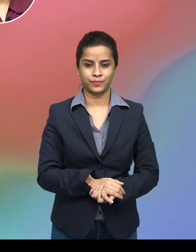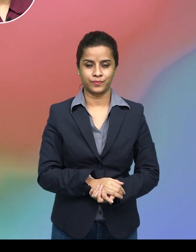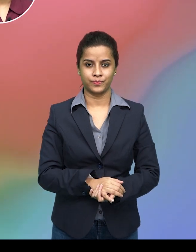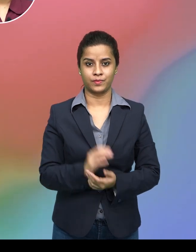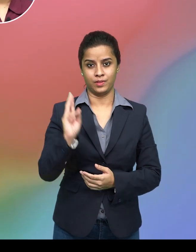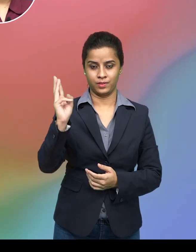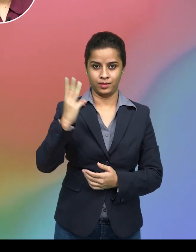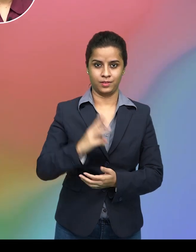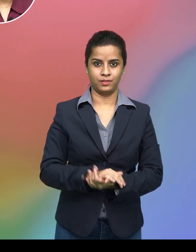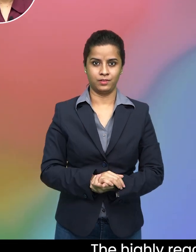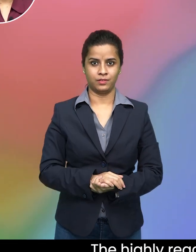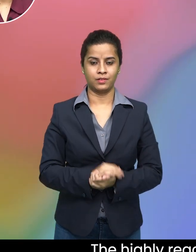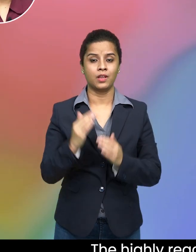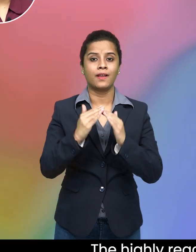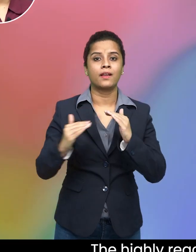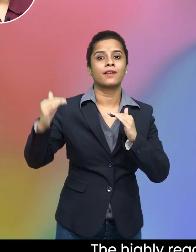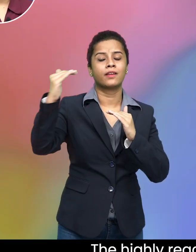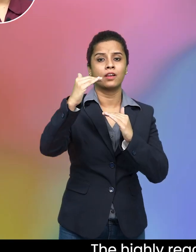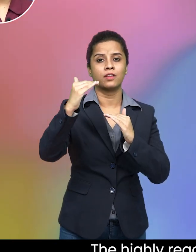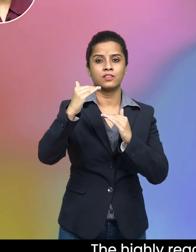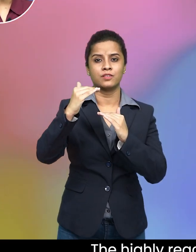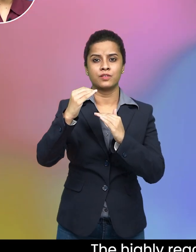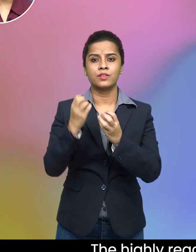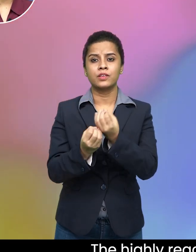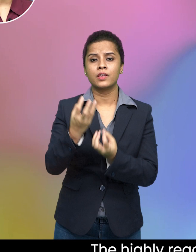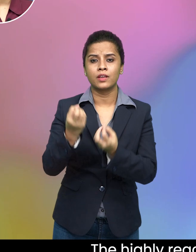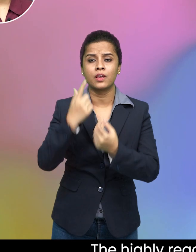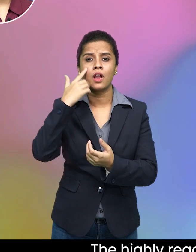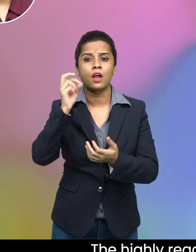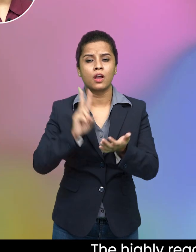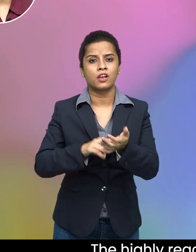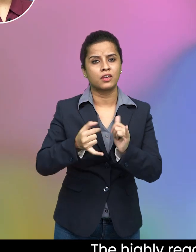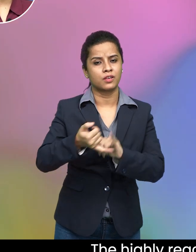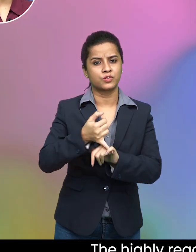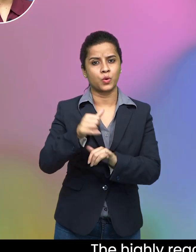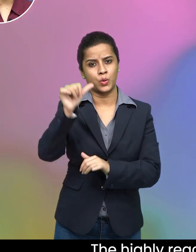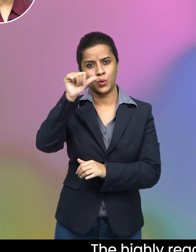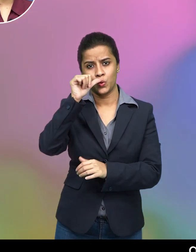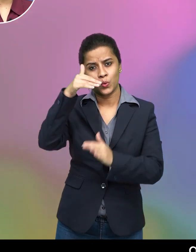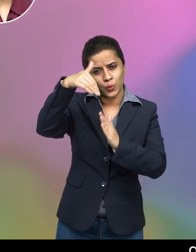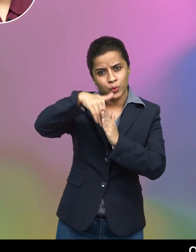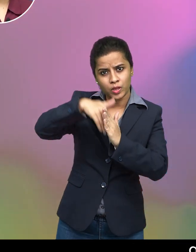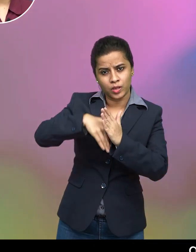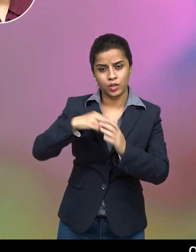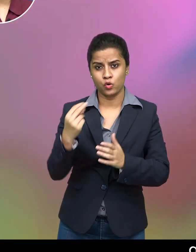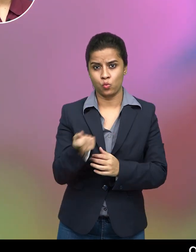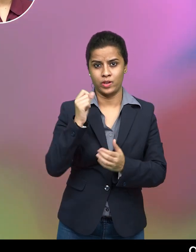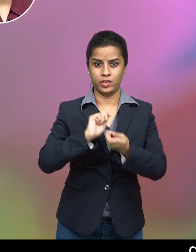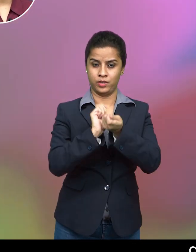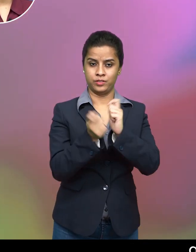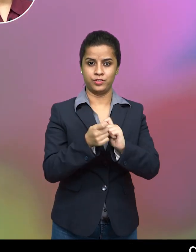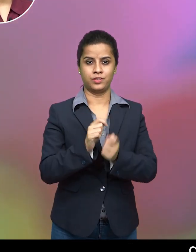Step 3. The highly reactive ions of water undergo quick